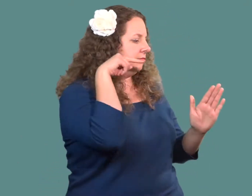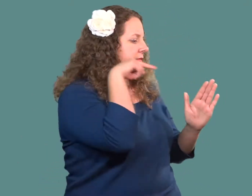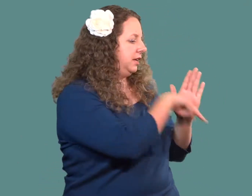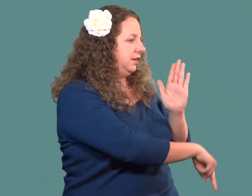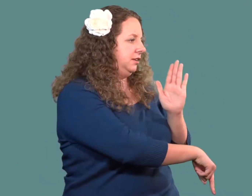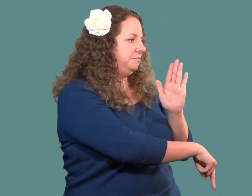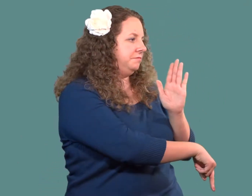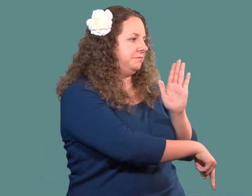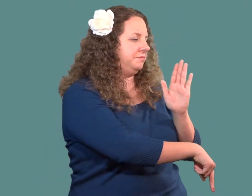kill.